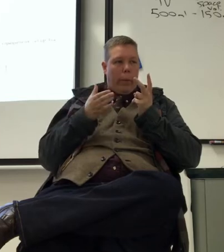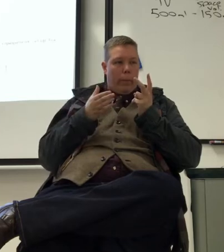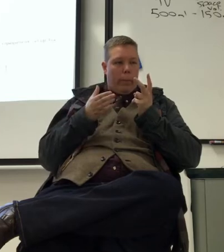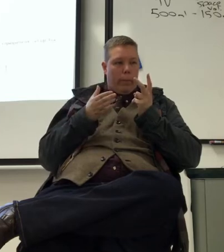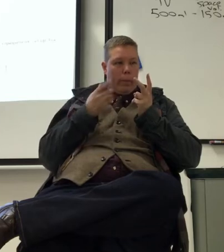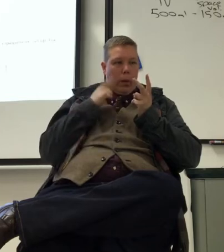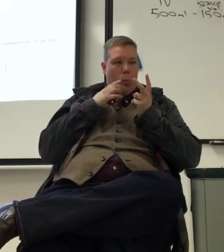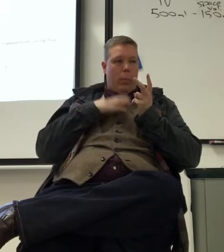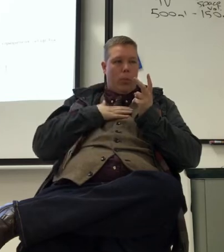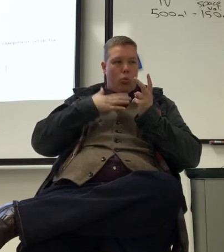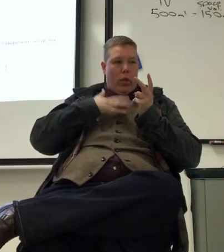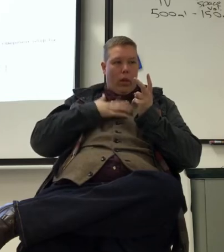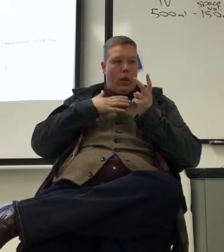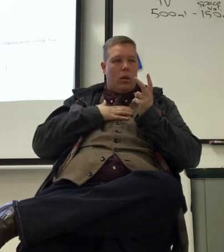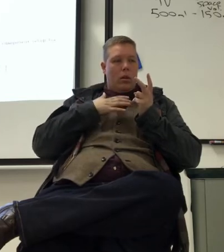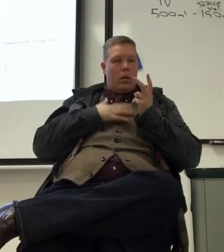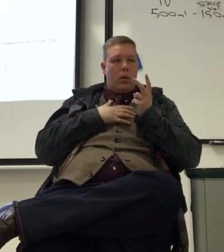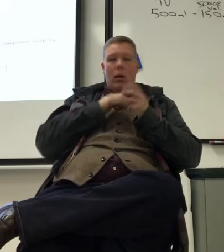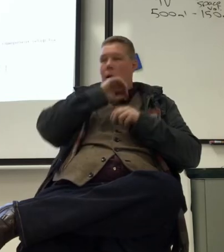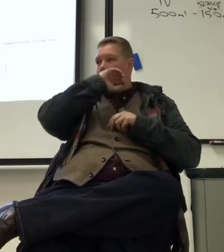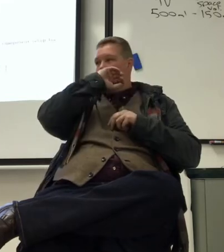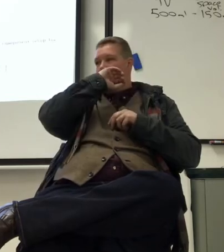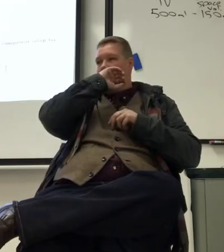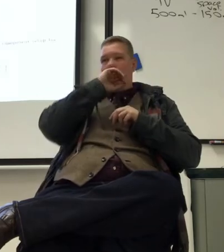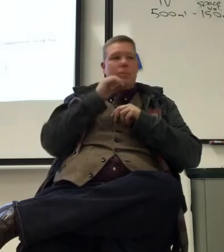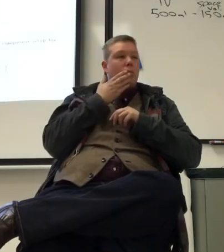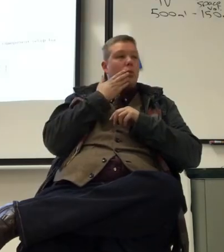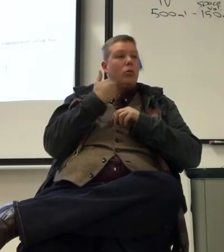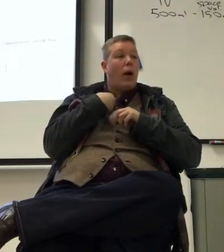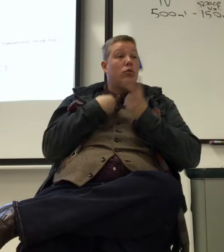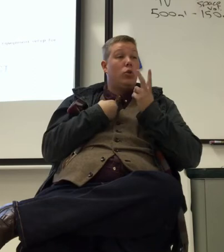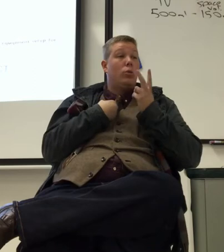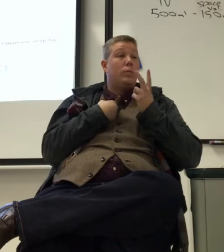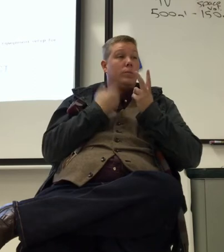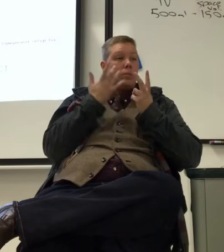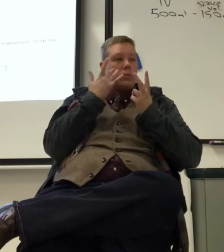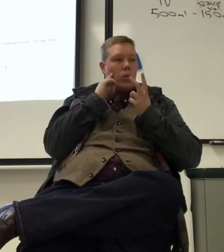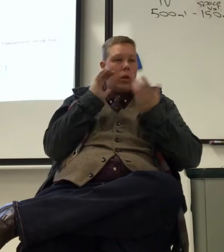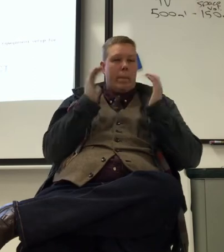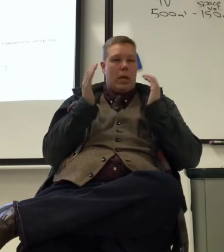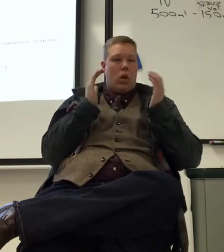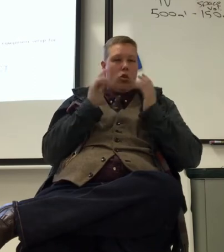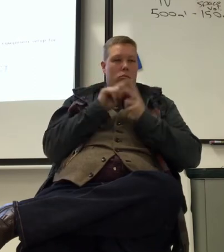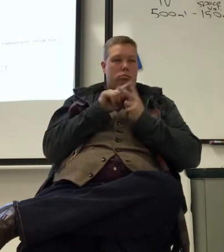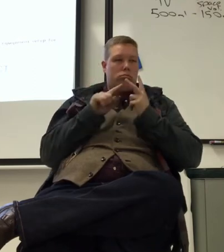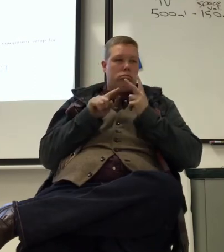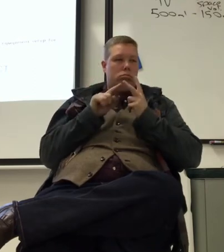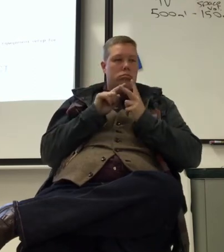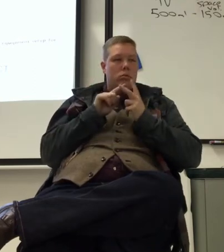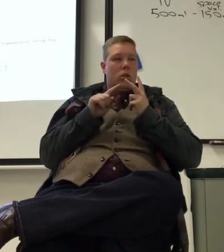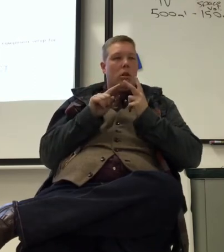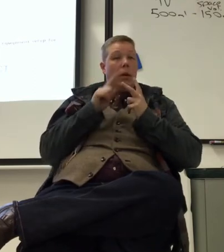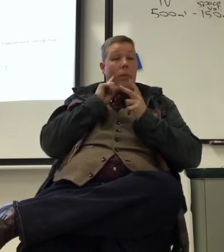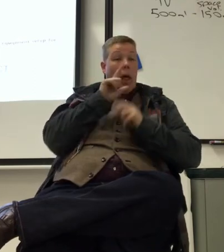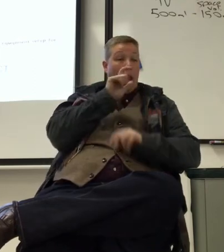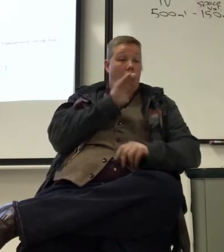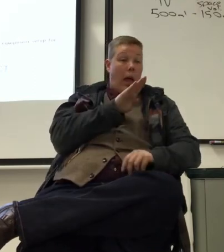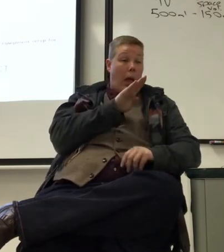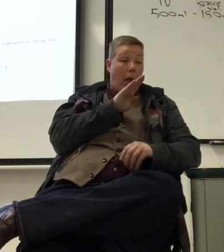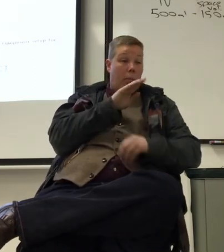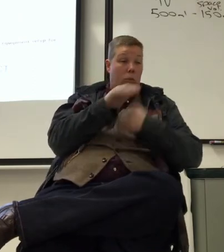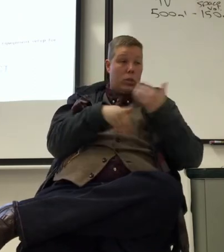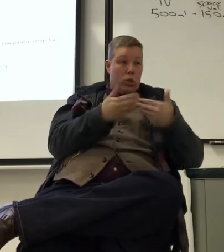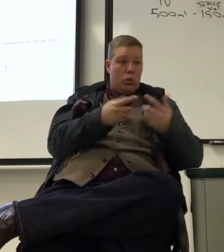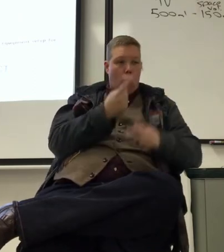And it's good to do 2 so you can kind of compare one to the other. I even say in the lab procedures, one student is